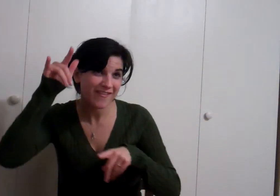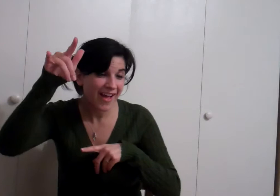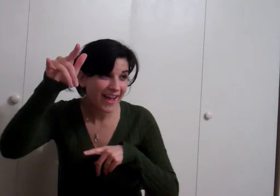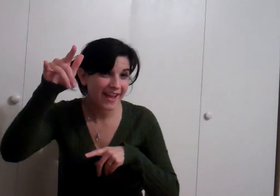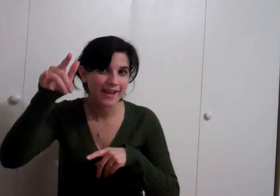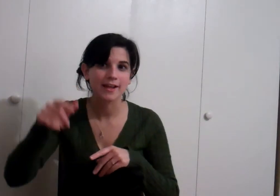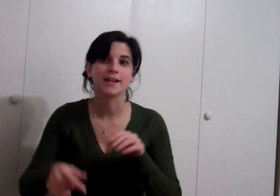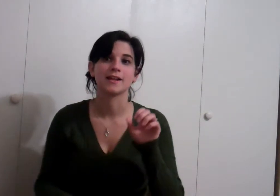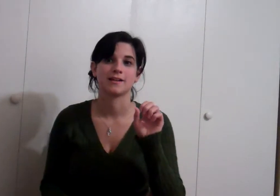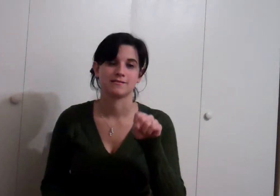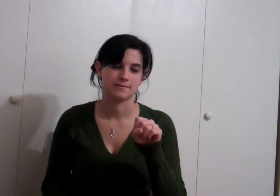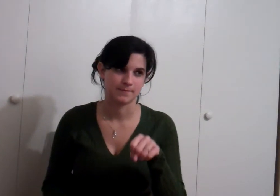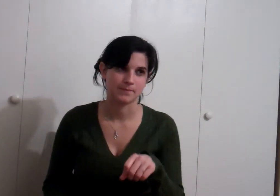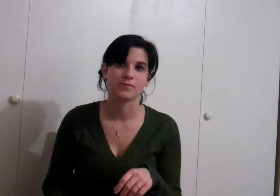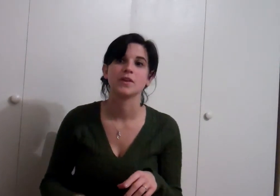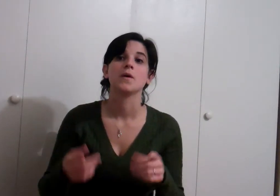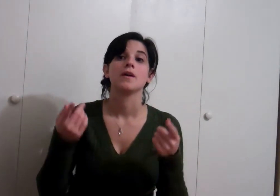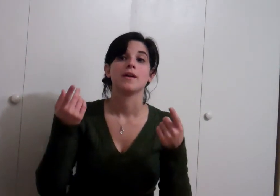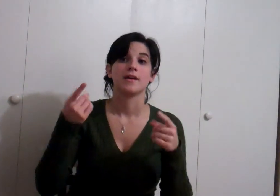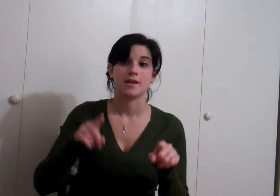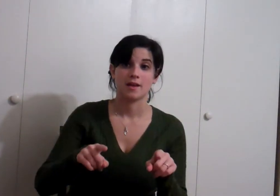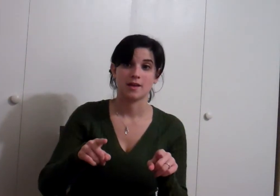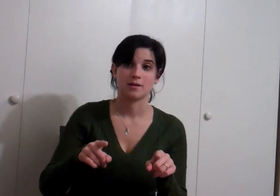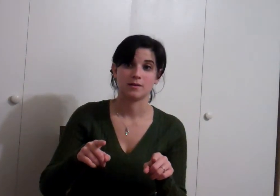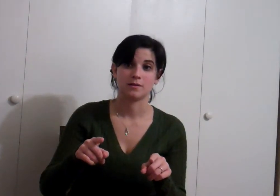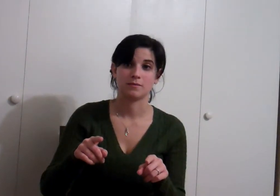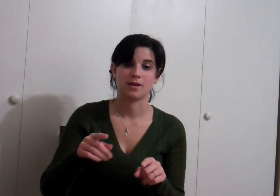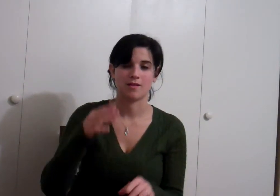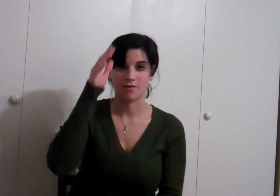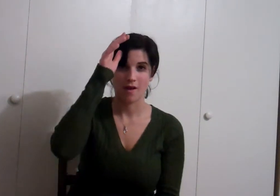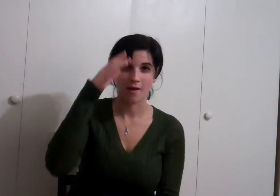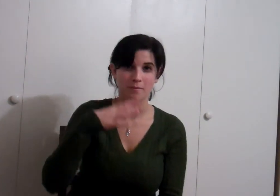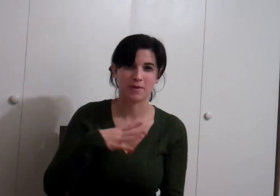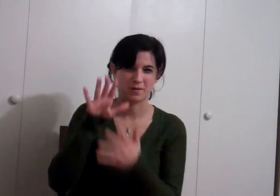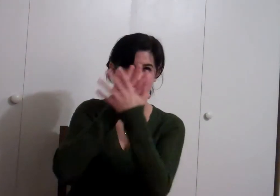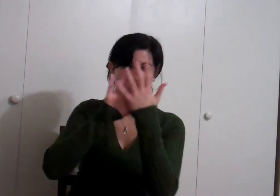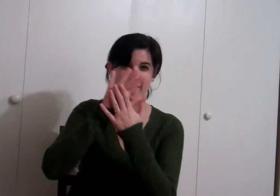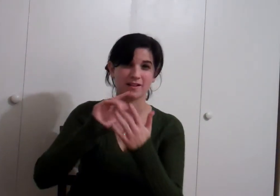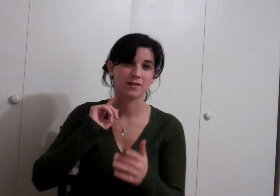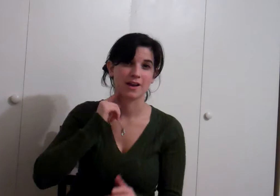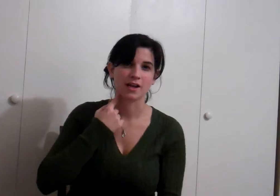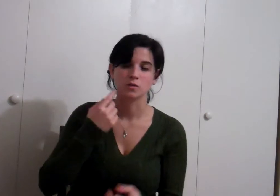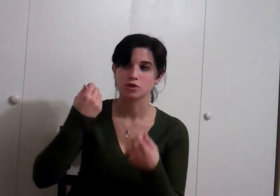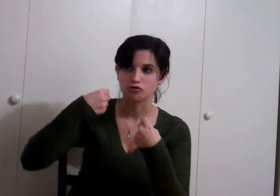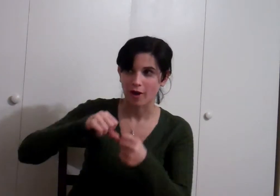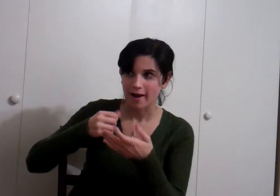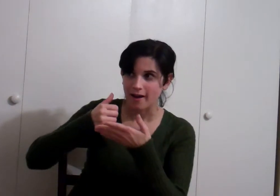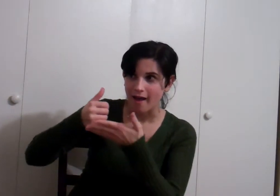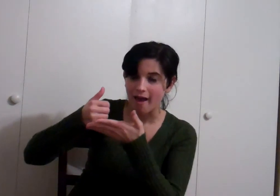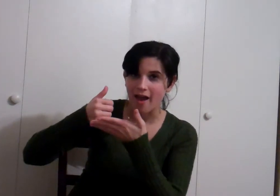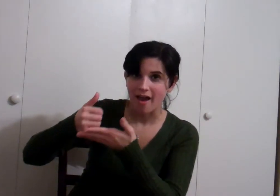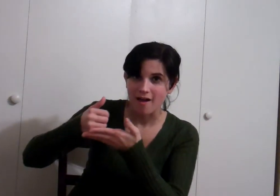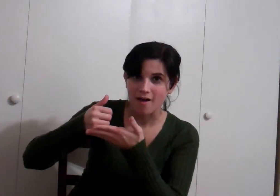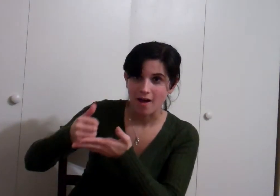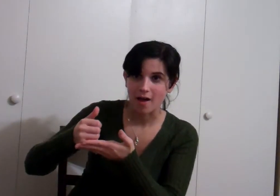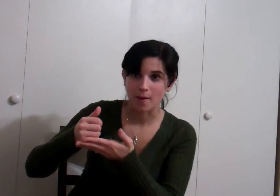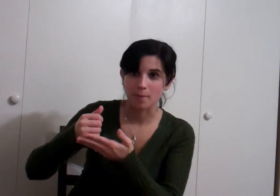the pilot kept knocking on the door, so the guy with the heavy accent, he actually was helping him, and the pilot gave the guy with the